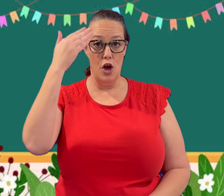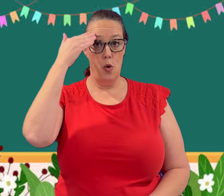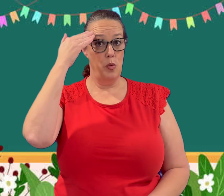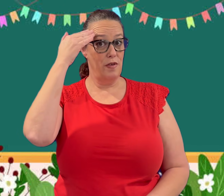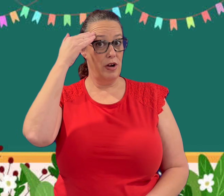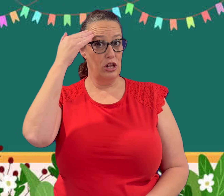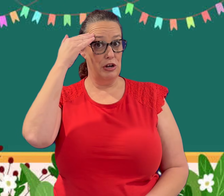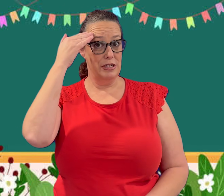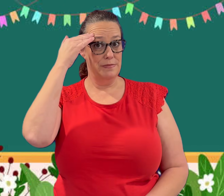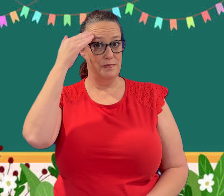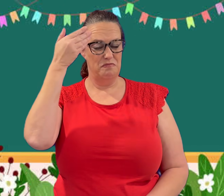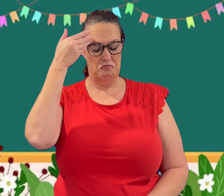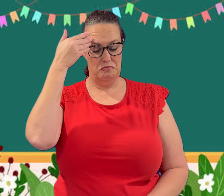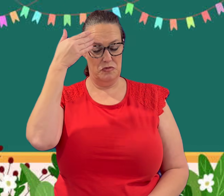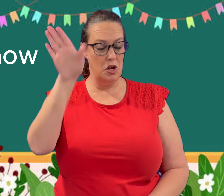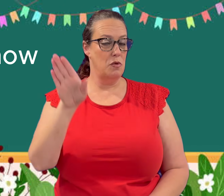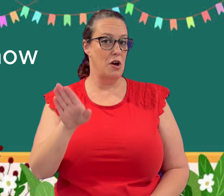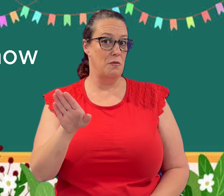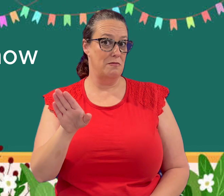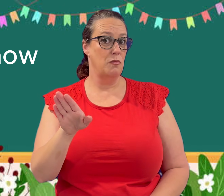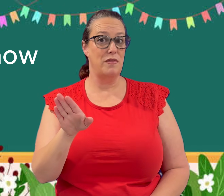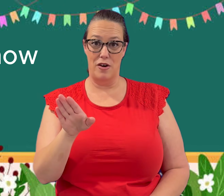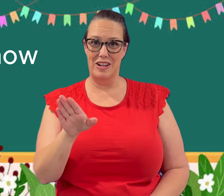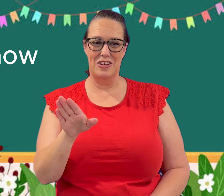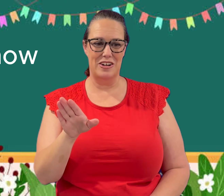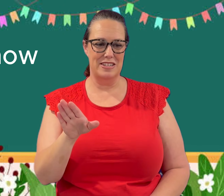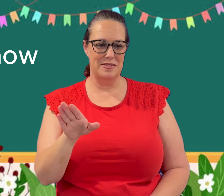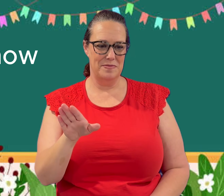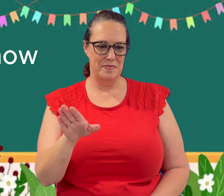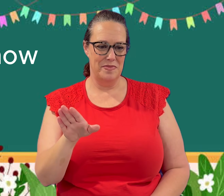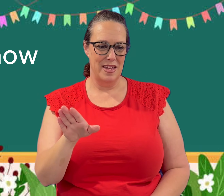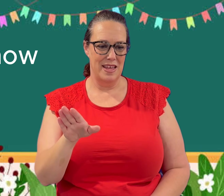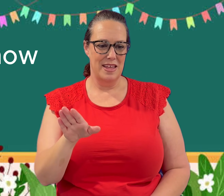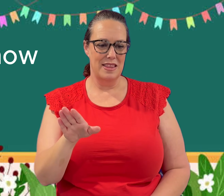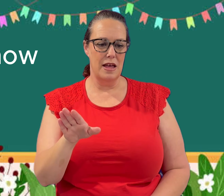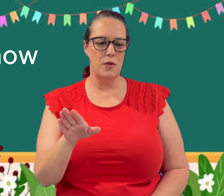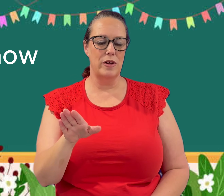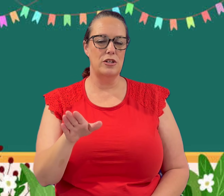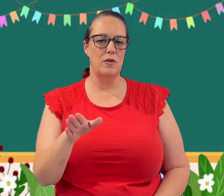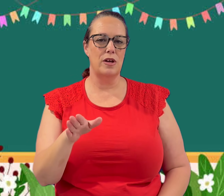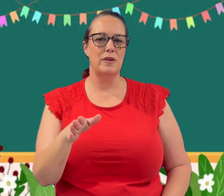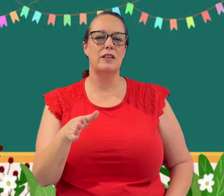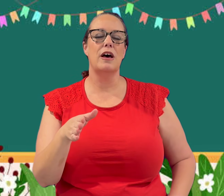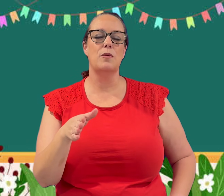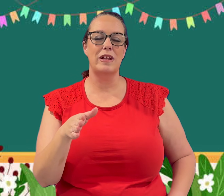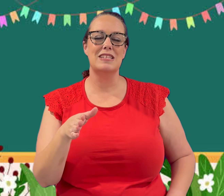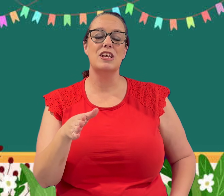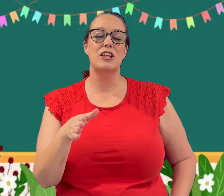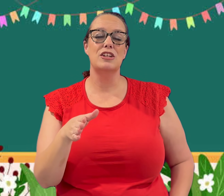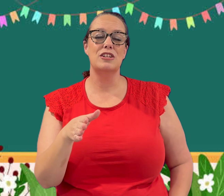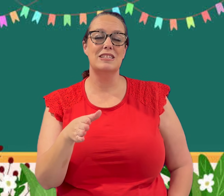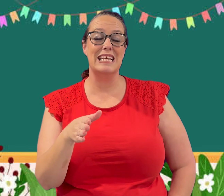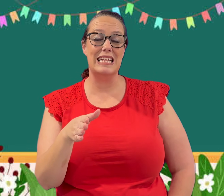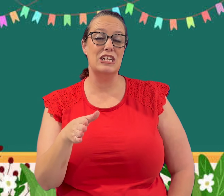No, we've already learned. Don't know. We've already learned. The other one you don't know. The other one is didn't know